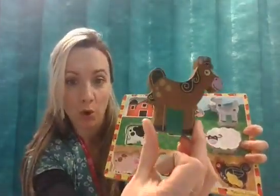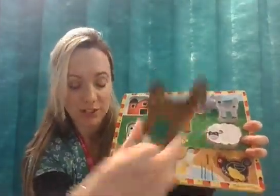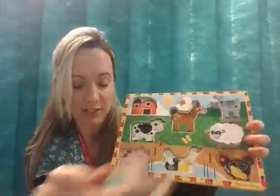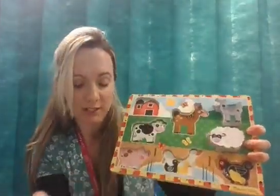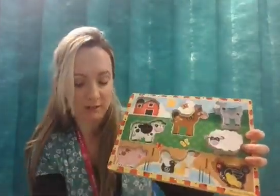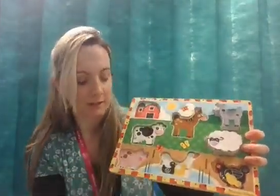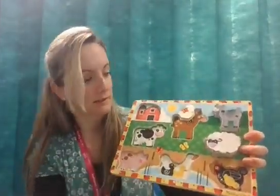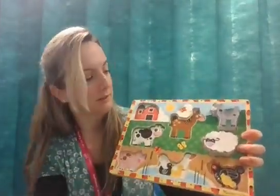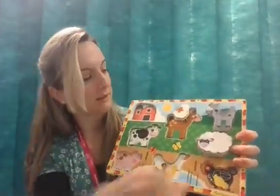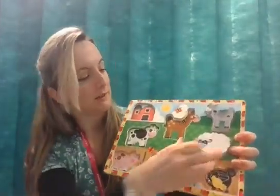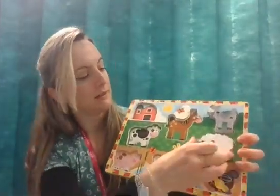Horse.